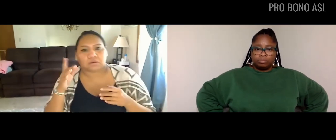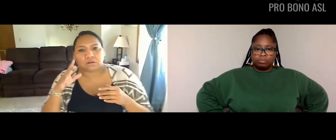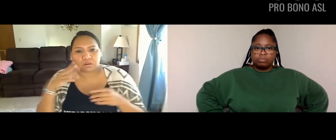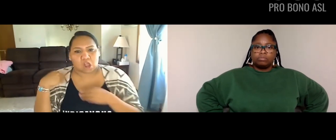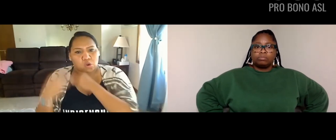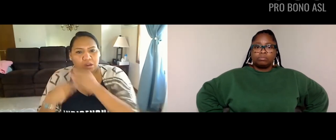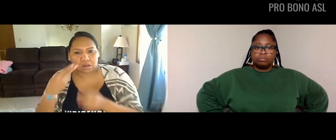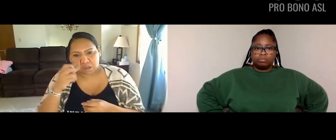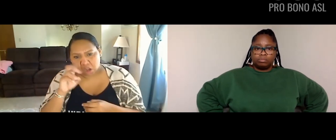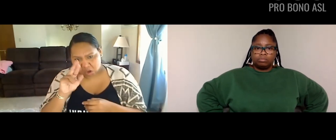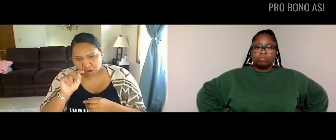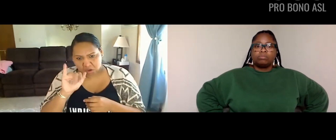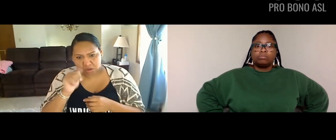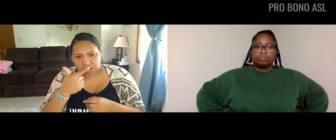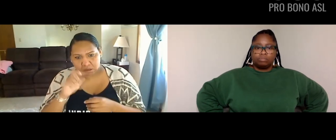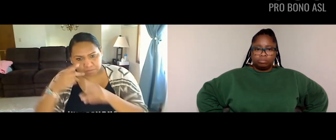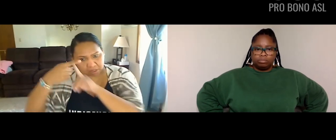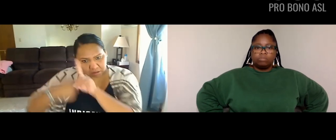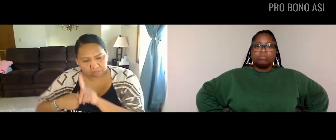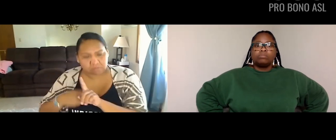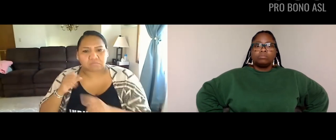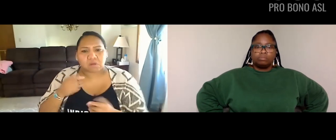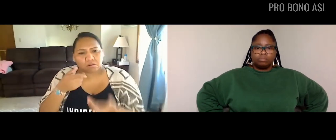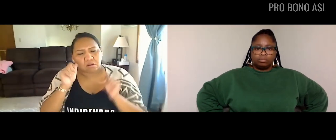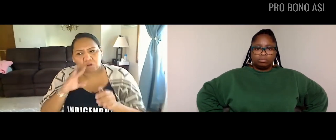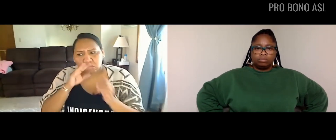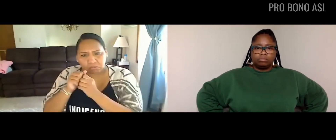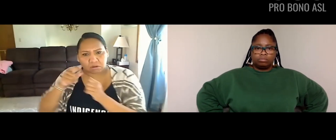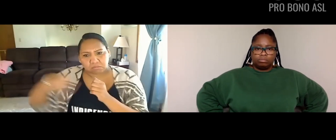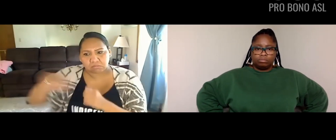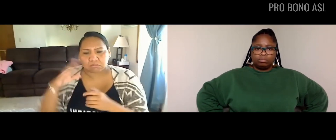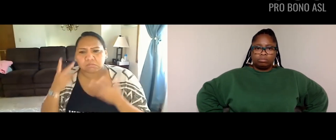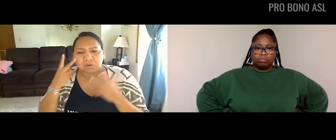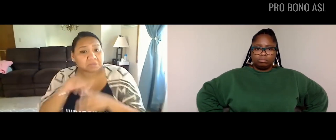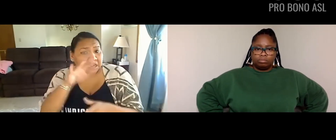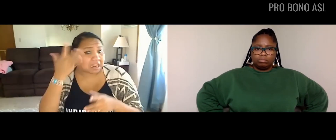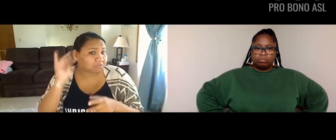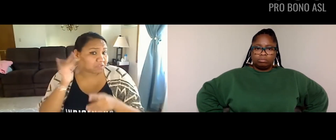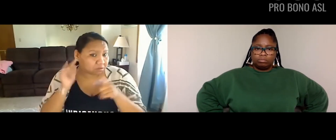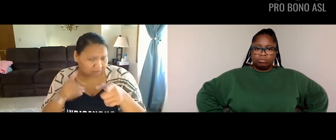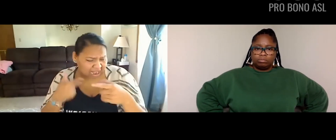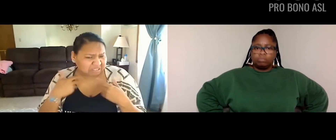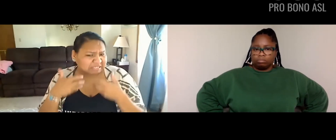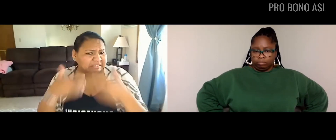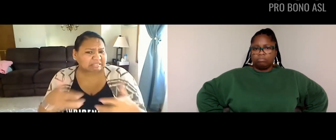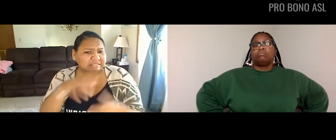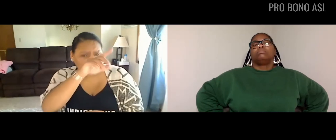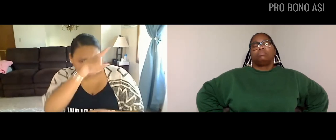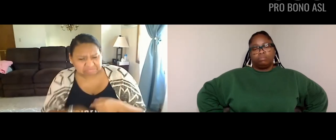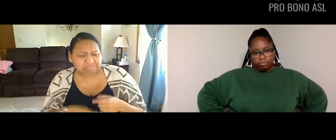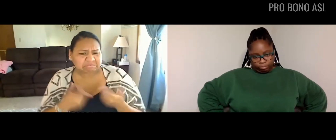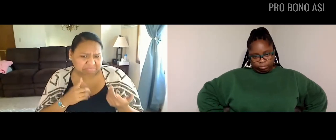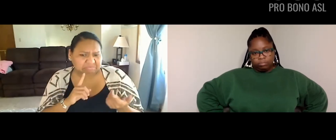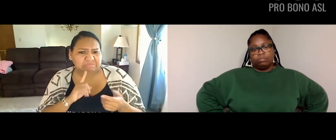So as that comes up, you can check that out. There's a lot of heritage celebrations during